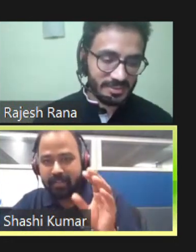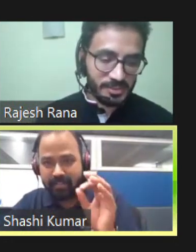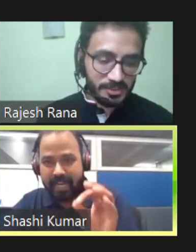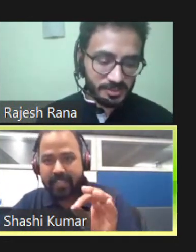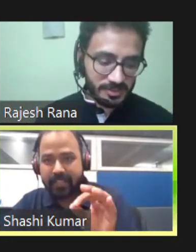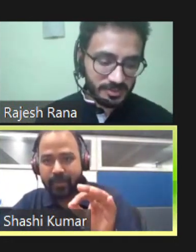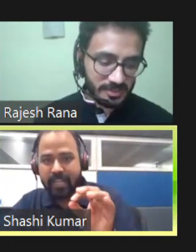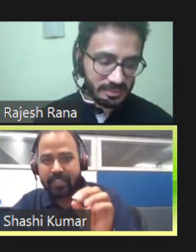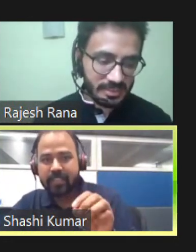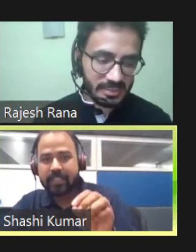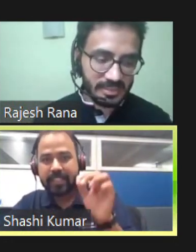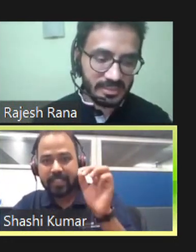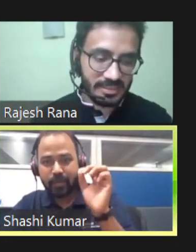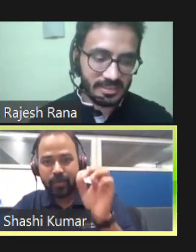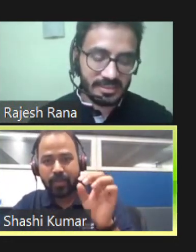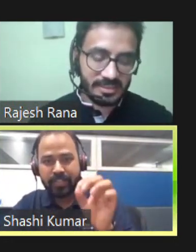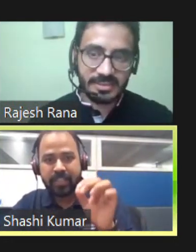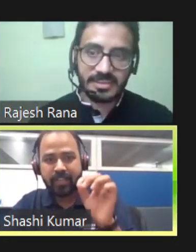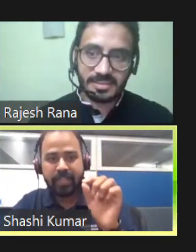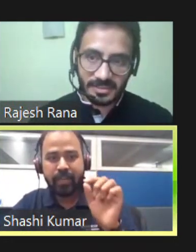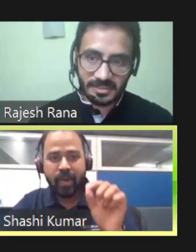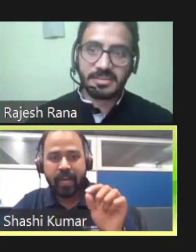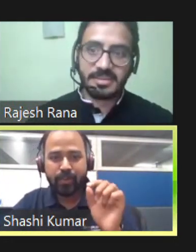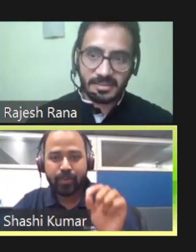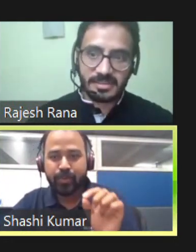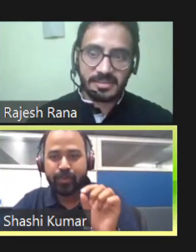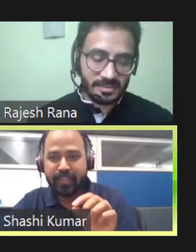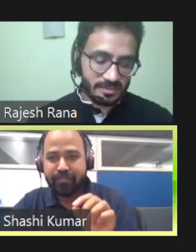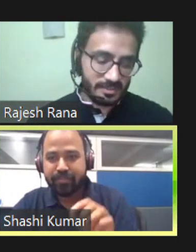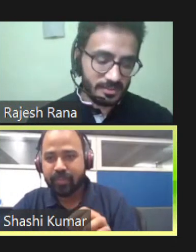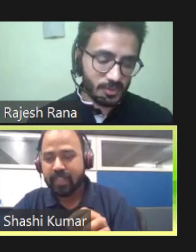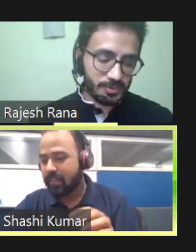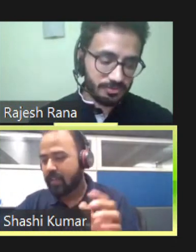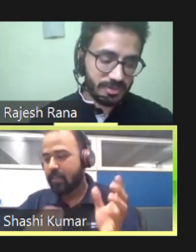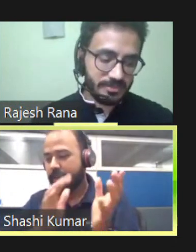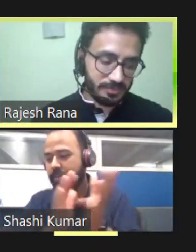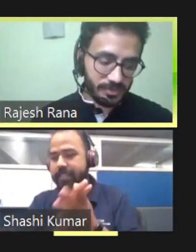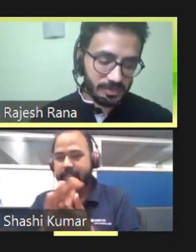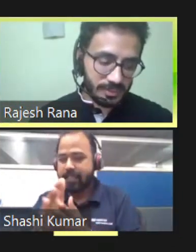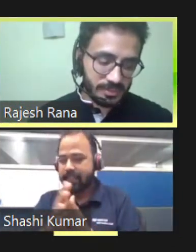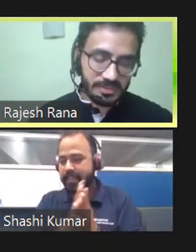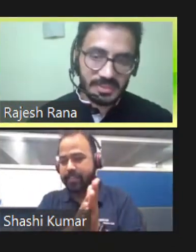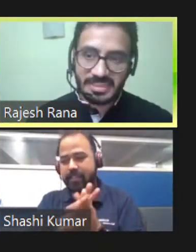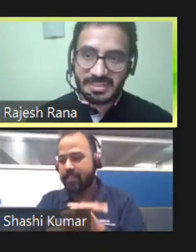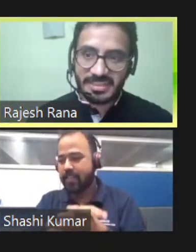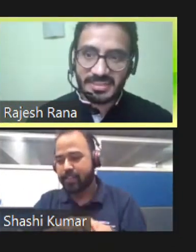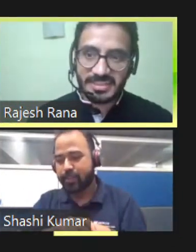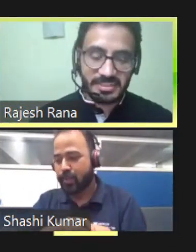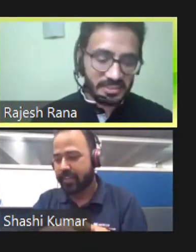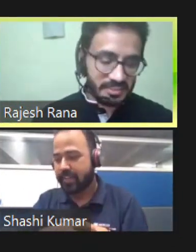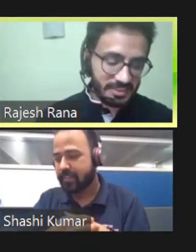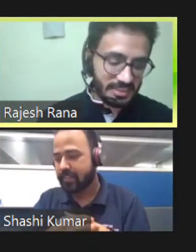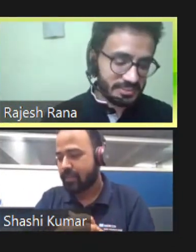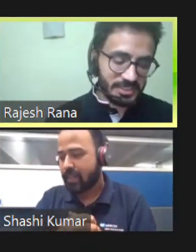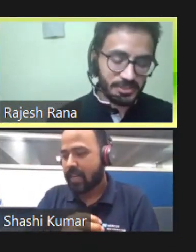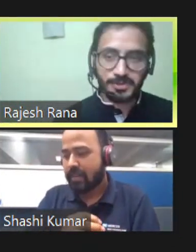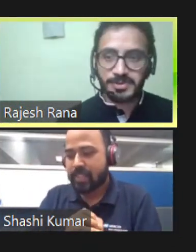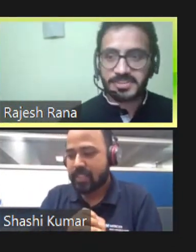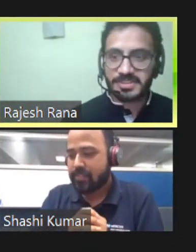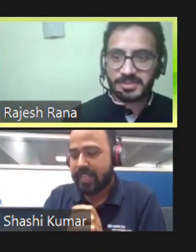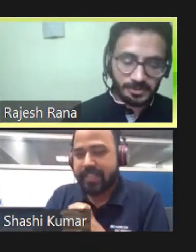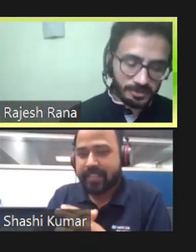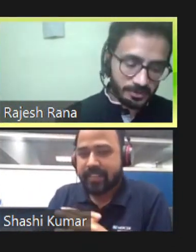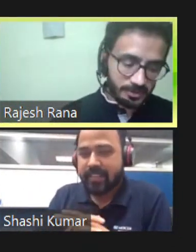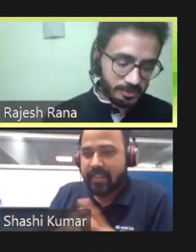you can write your answers in a chronological way. 1, 2, 3, 4. 2, Come on, 3. guys. Let's do it. Let's see